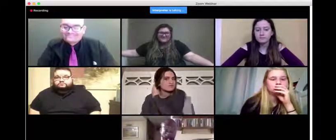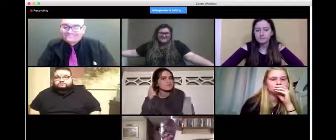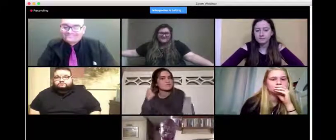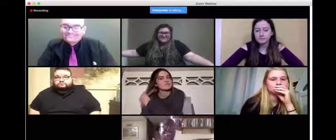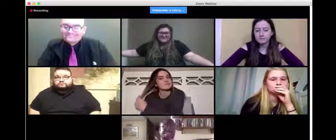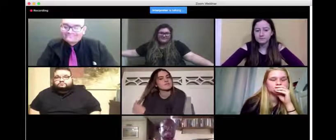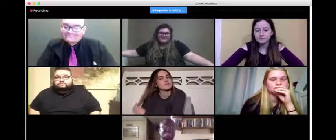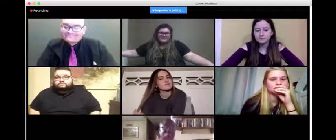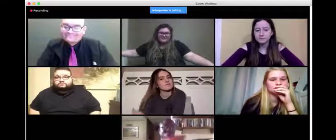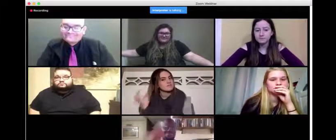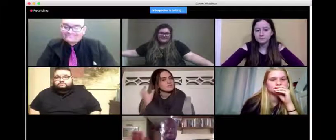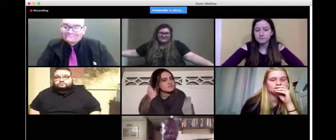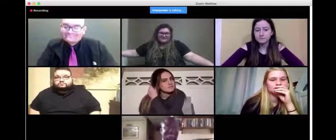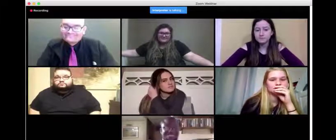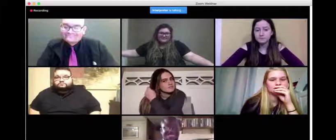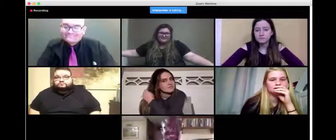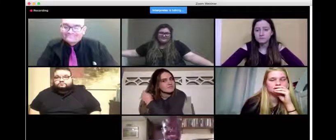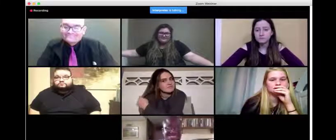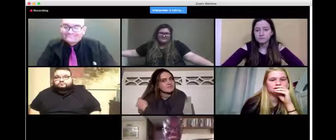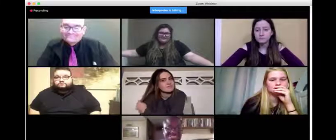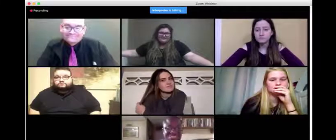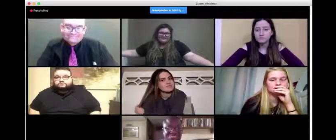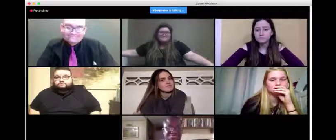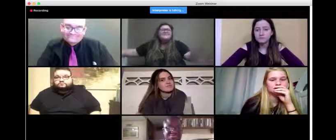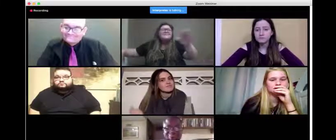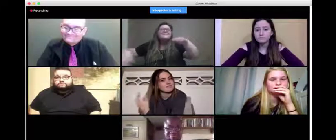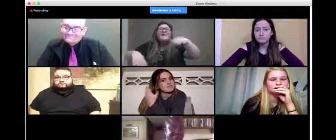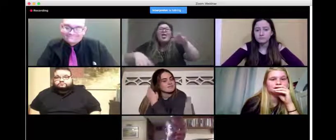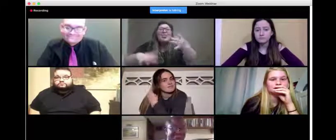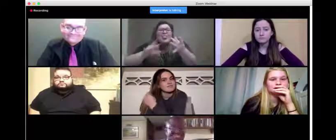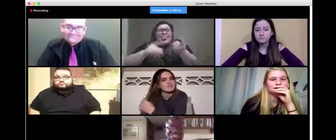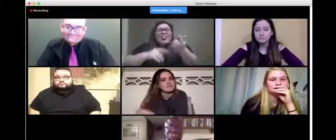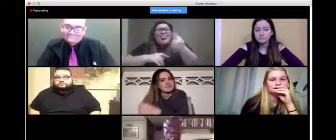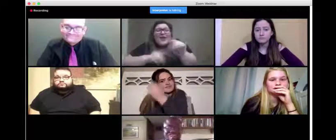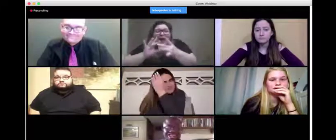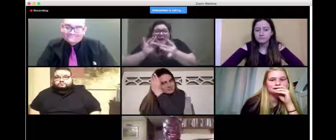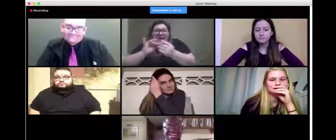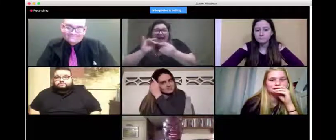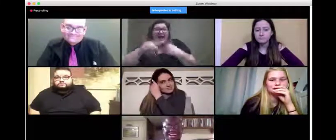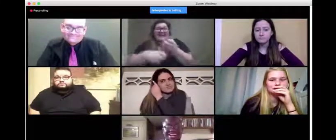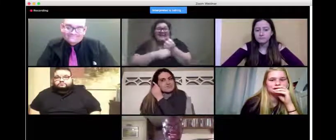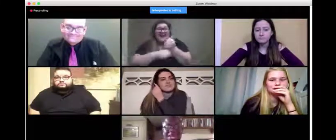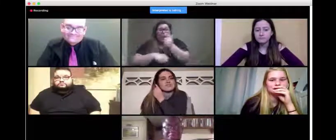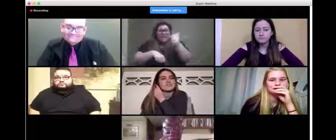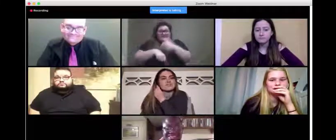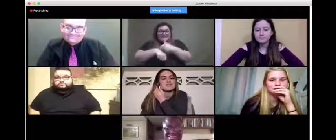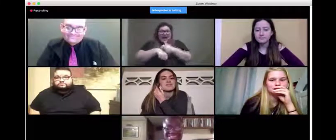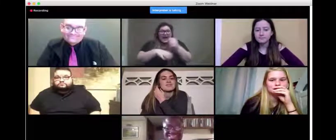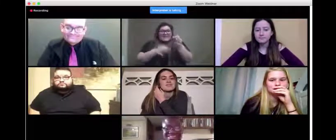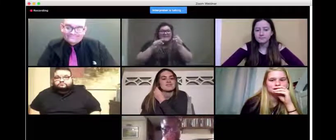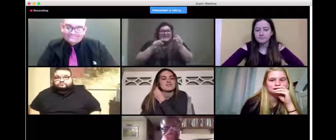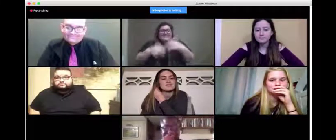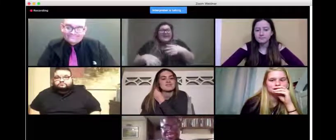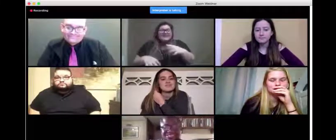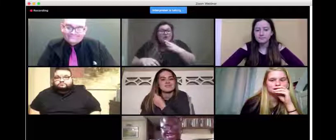And the comment that I get all the time is if I'm talking, they're like, you're talking and